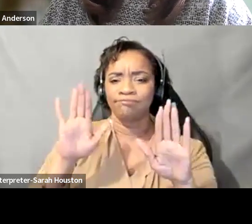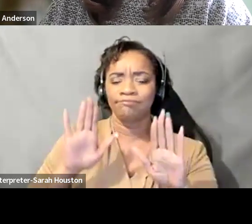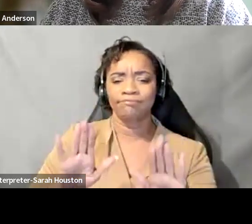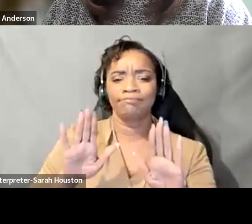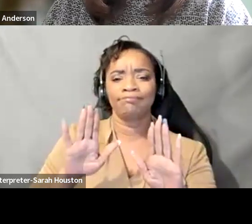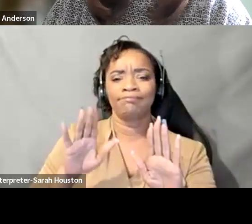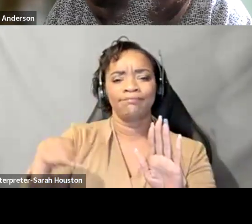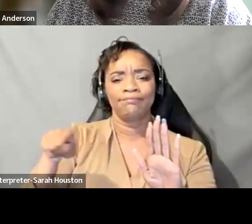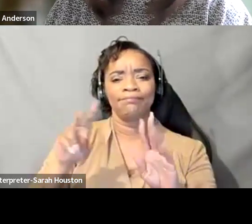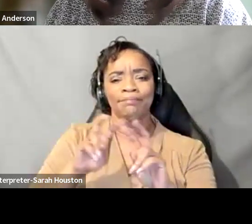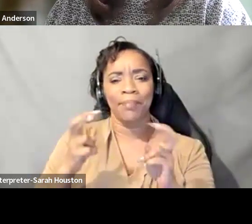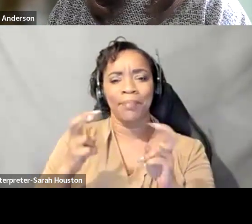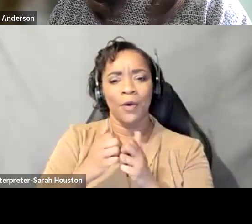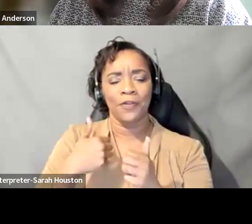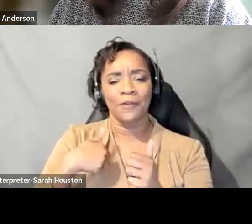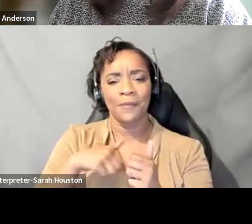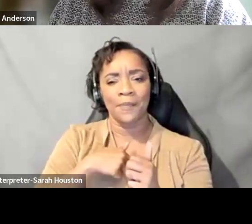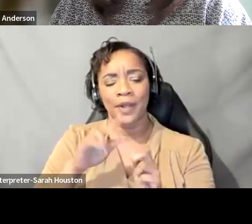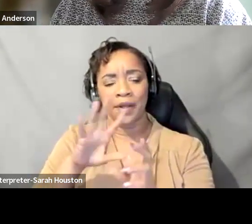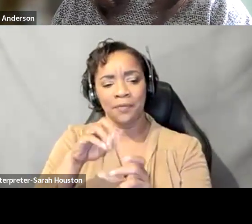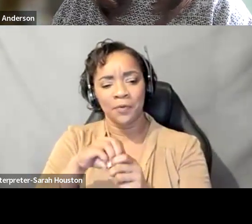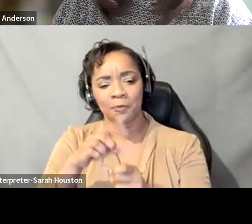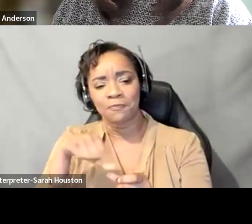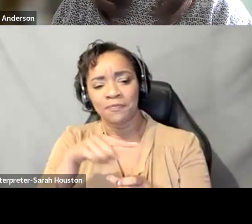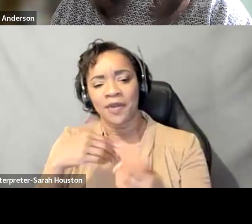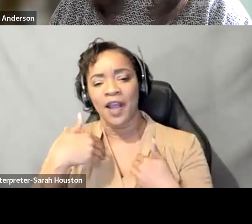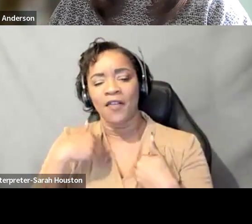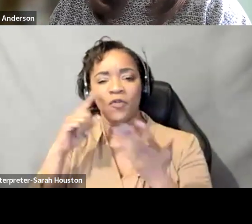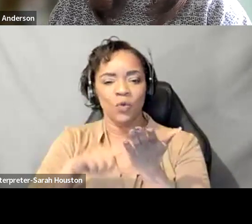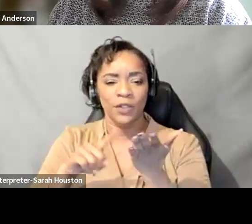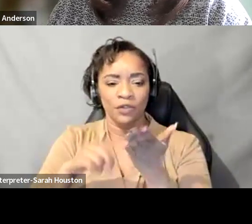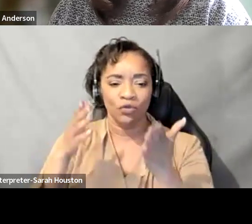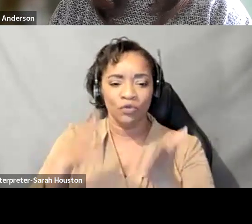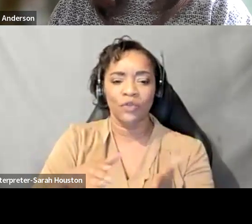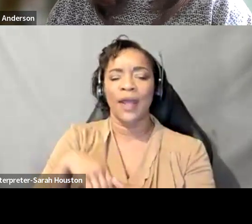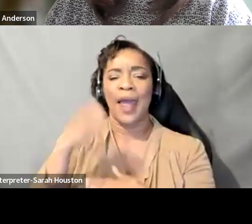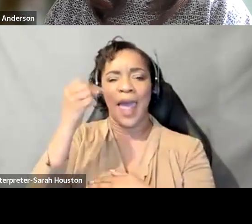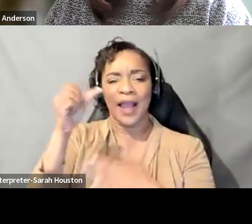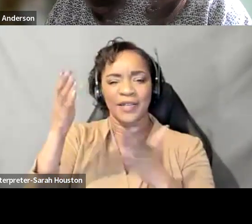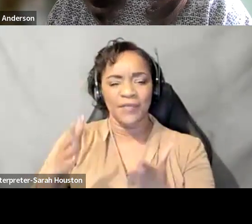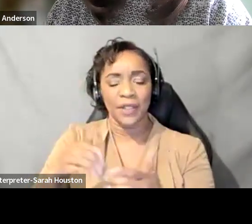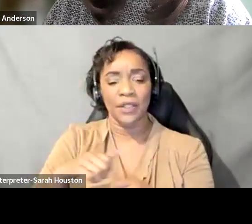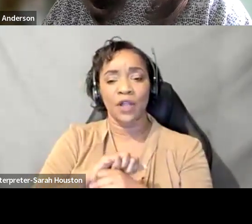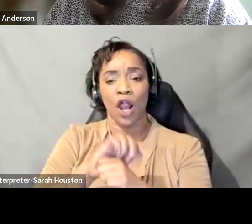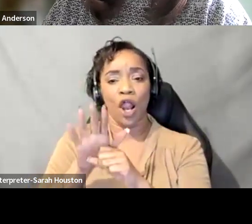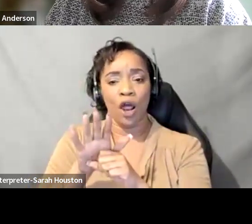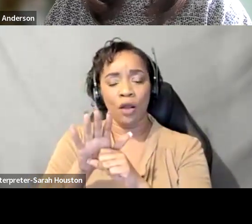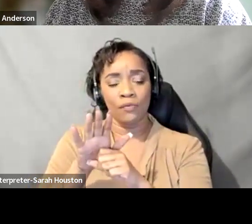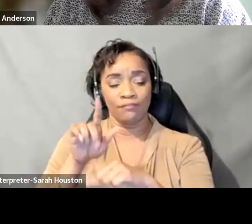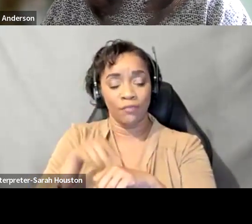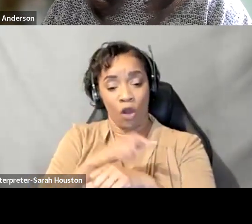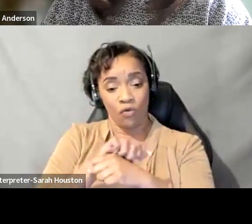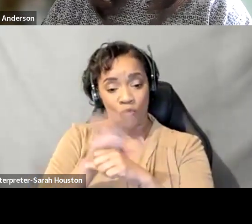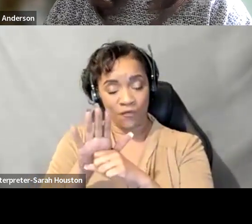of activists and researchers and long COVID patients and medical professionals. So I don't want to waste any